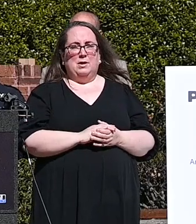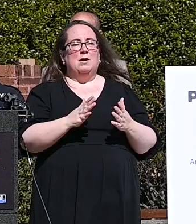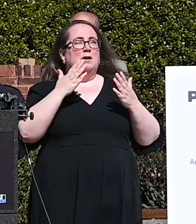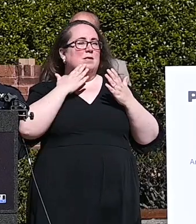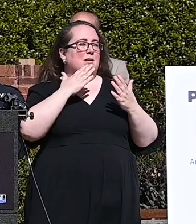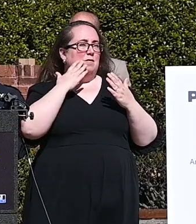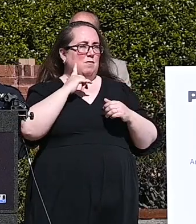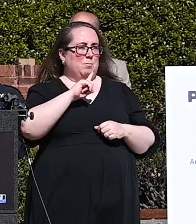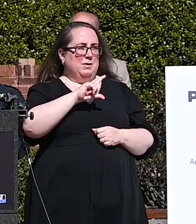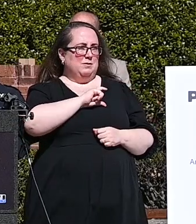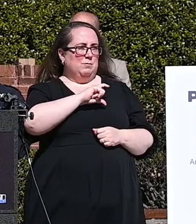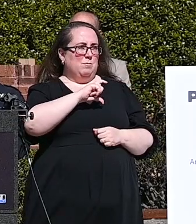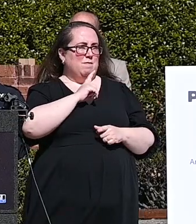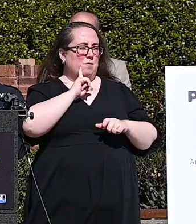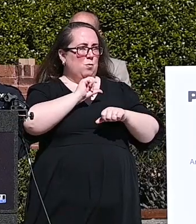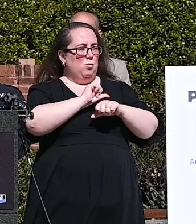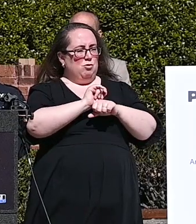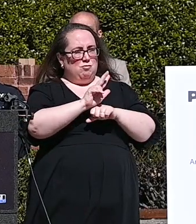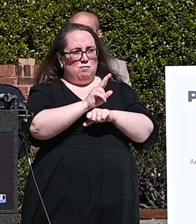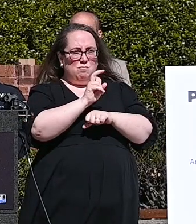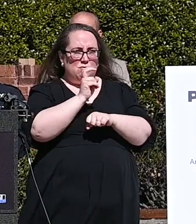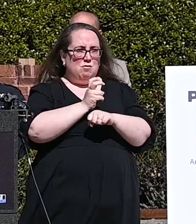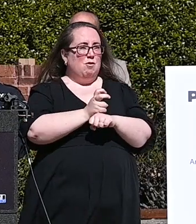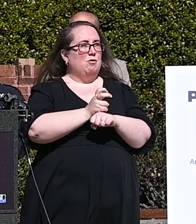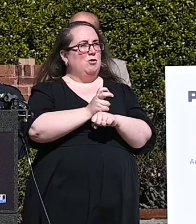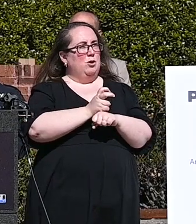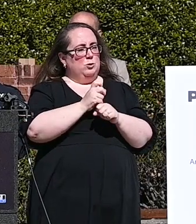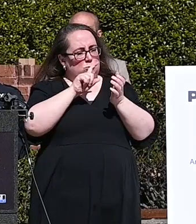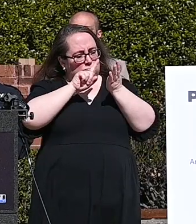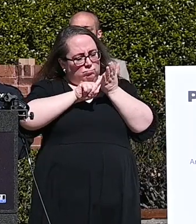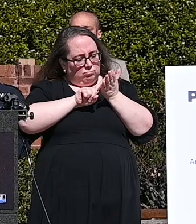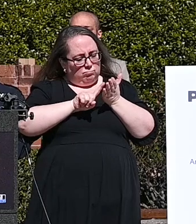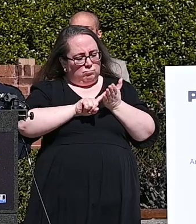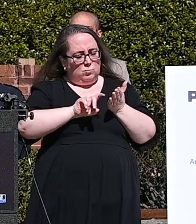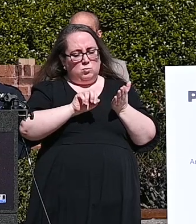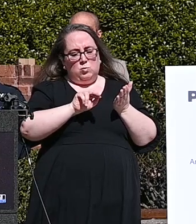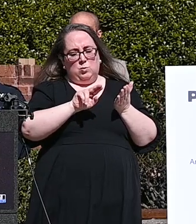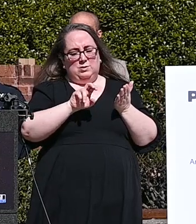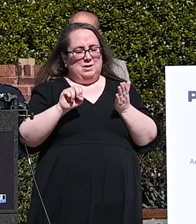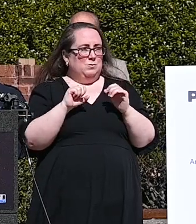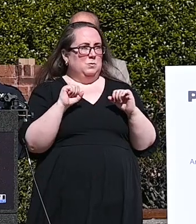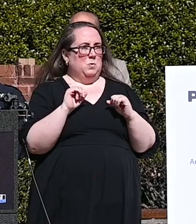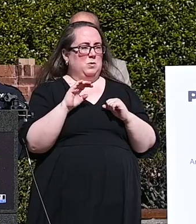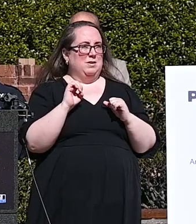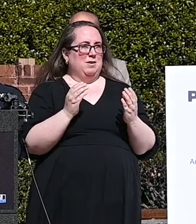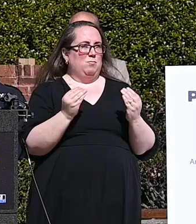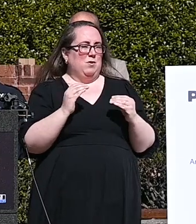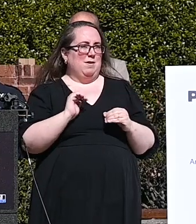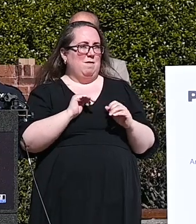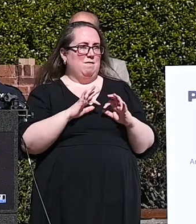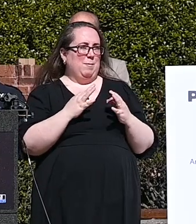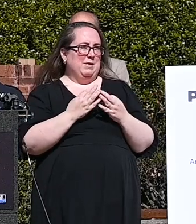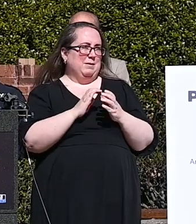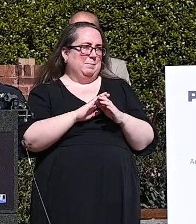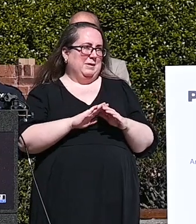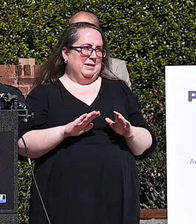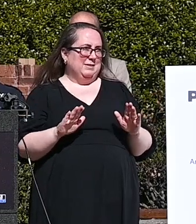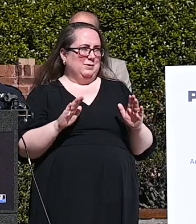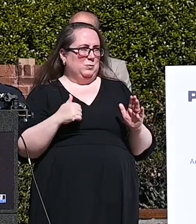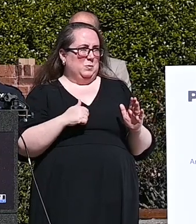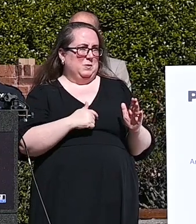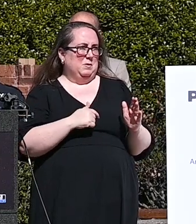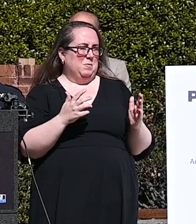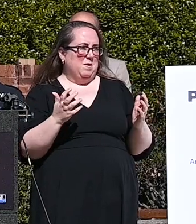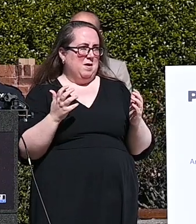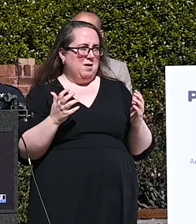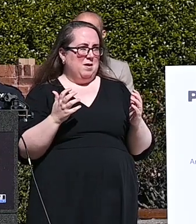you to the police department for working so diligently on Roseann's cold case and bringing our family the peace we deserved. The warmth that